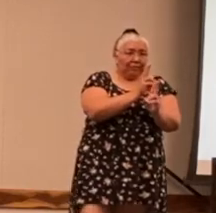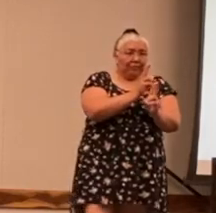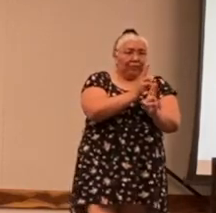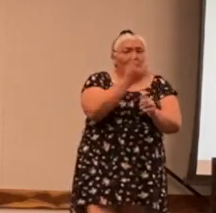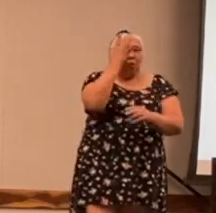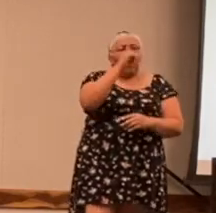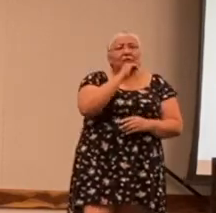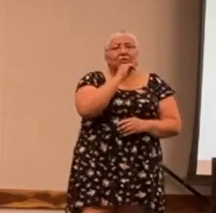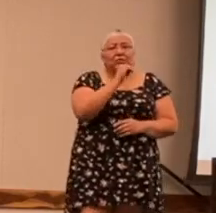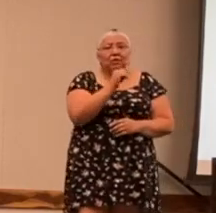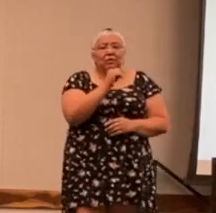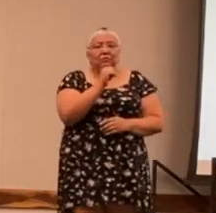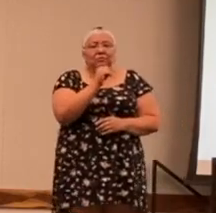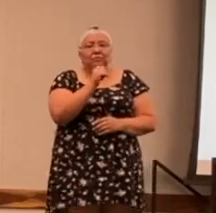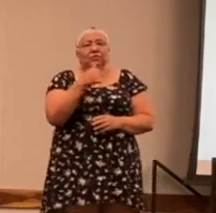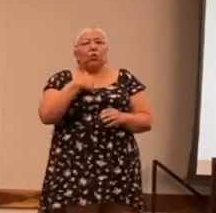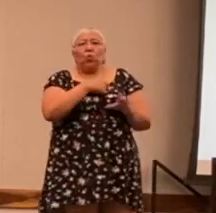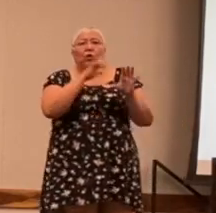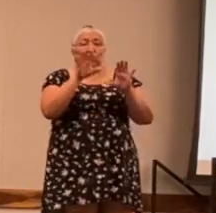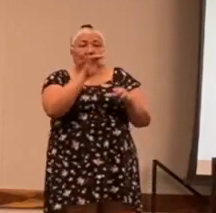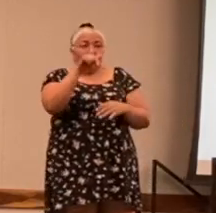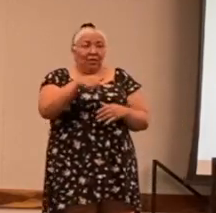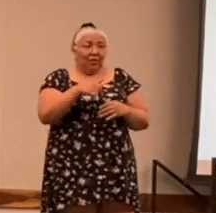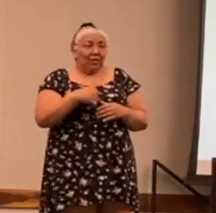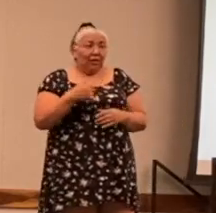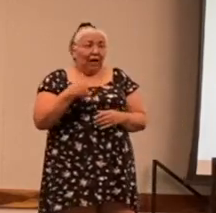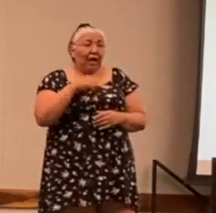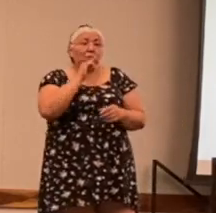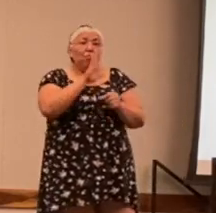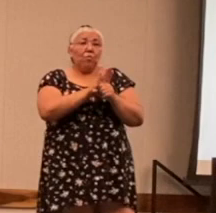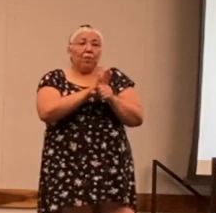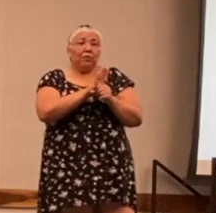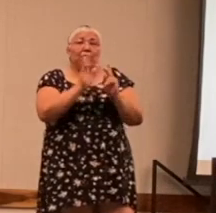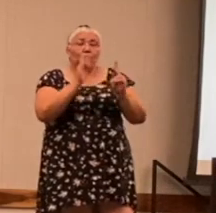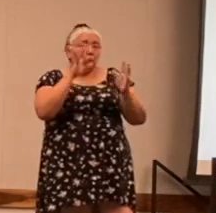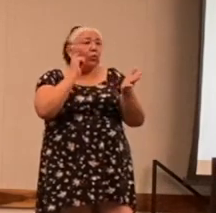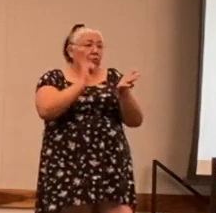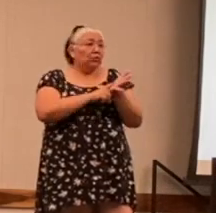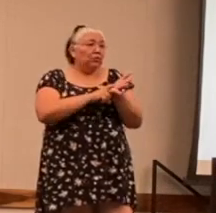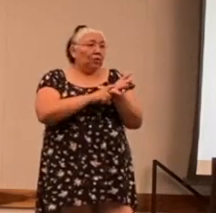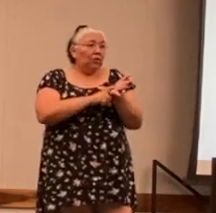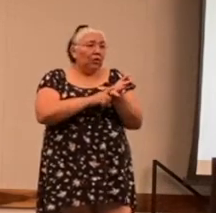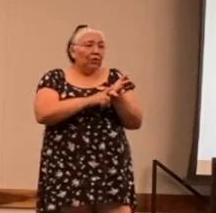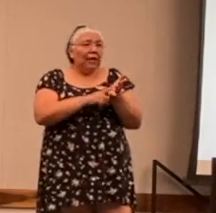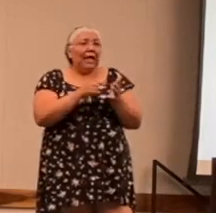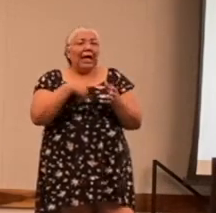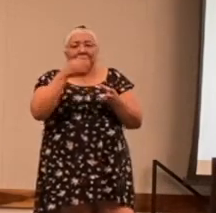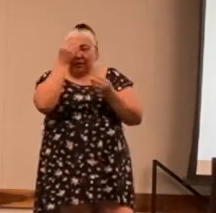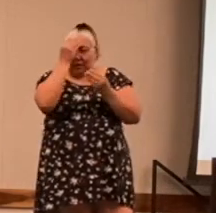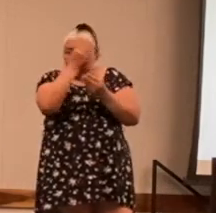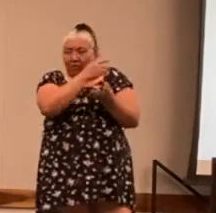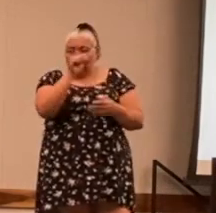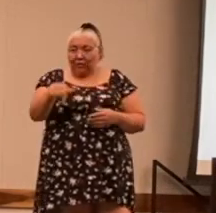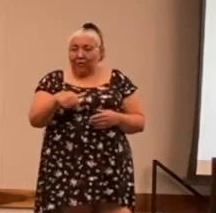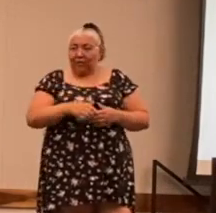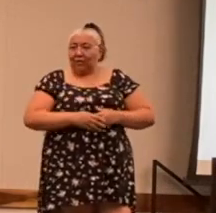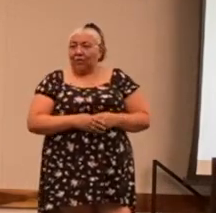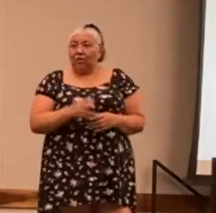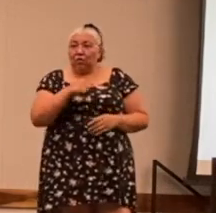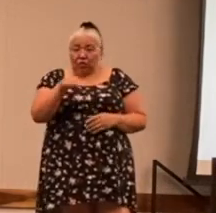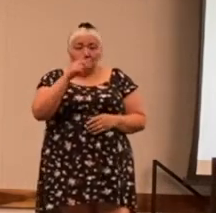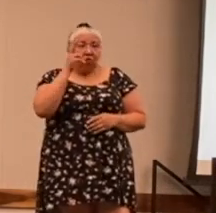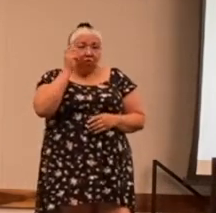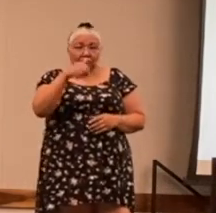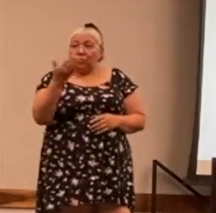Why don't we, and when we do that, I guarantee you people are going to take notice of it. Can I tell you this? You've heard this